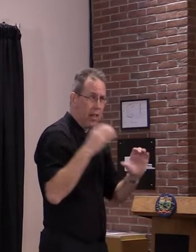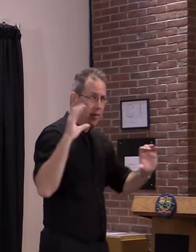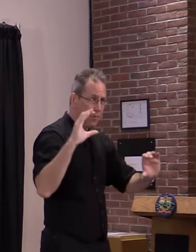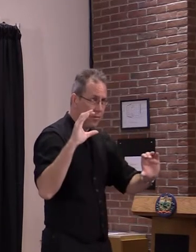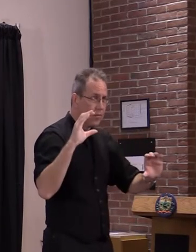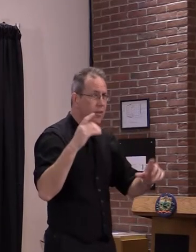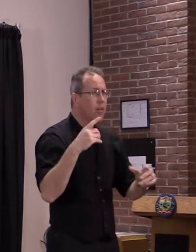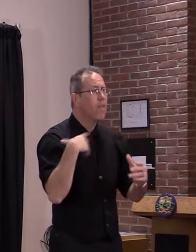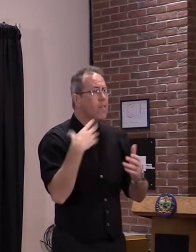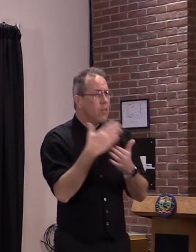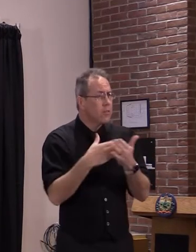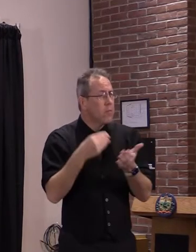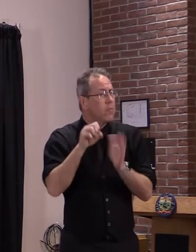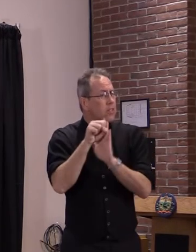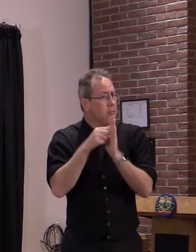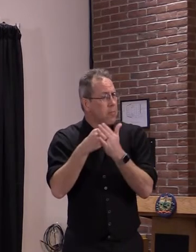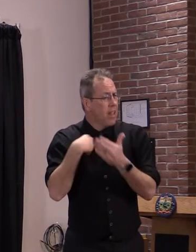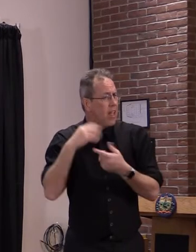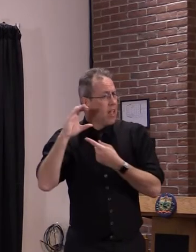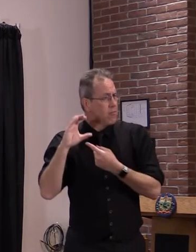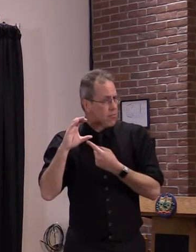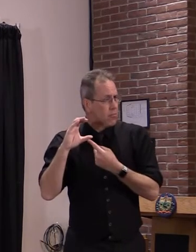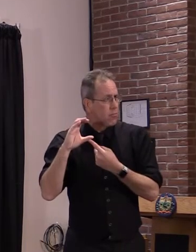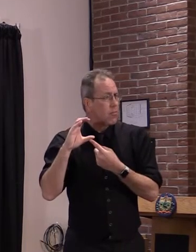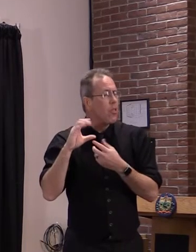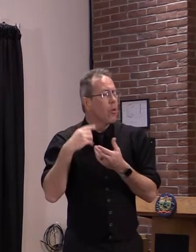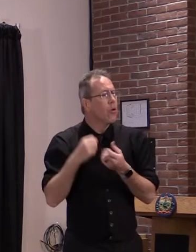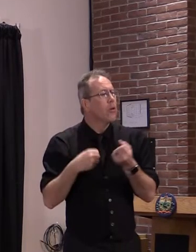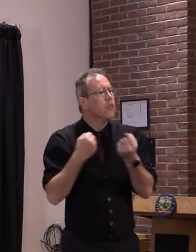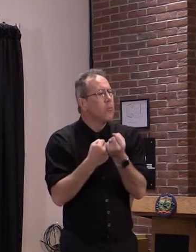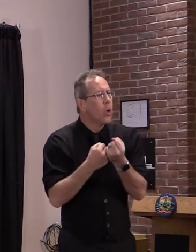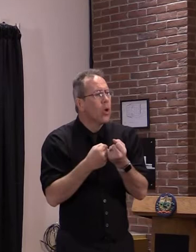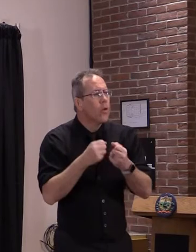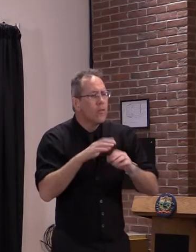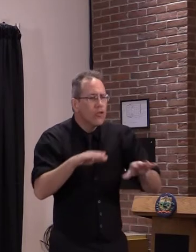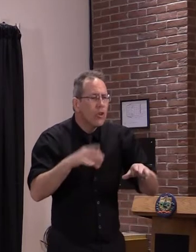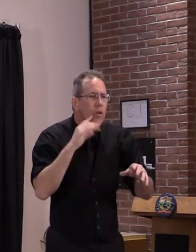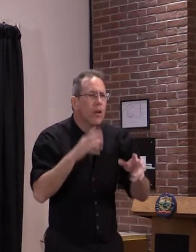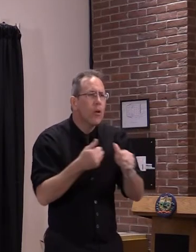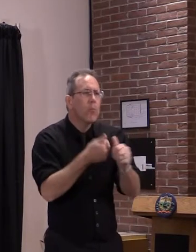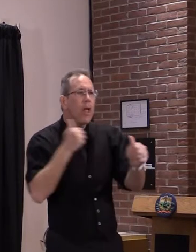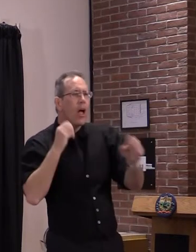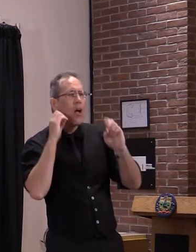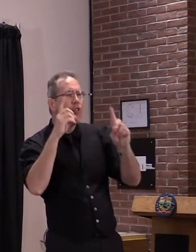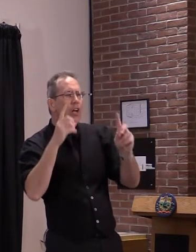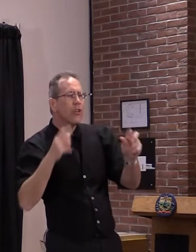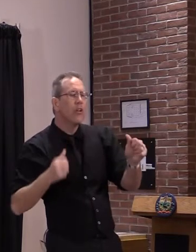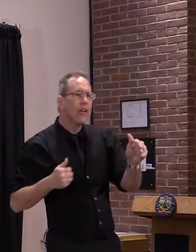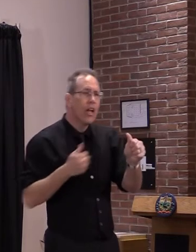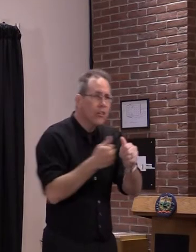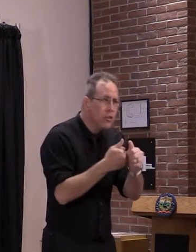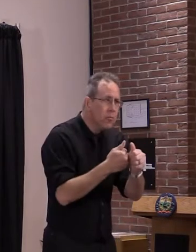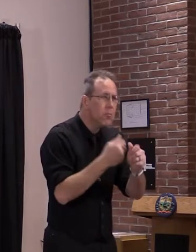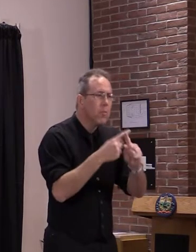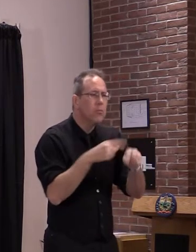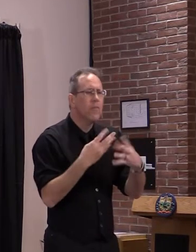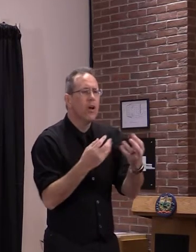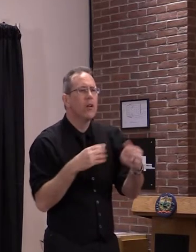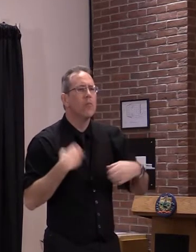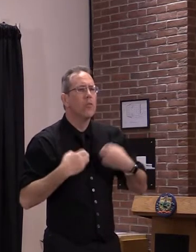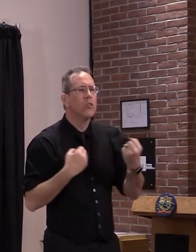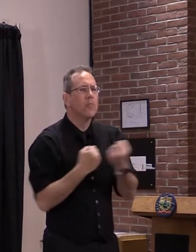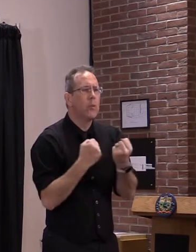and recovery, of which social emotional well-being is a priority. But there's also local funds as well. And kind